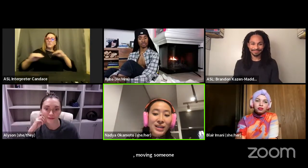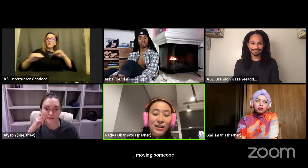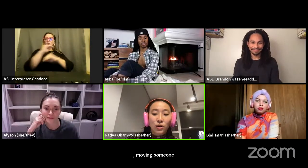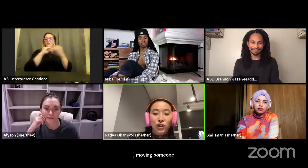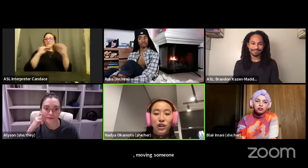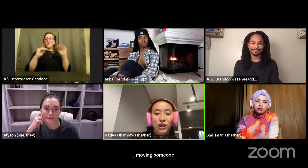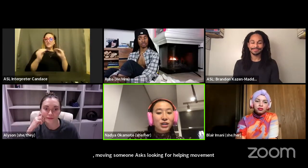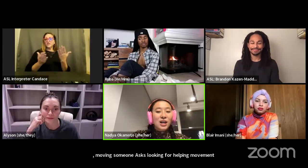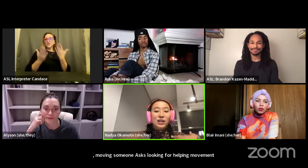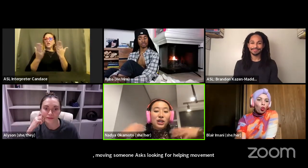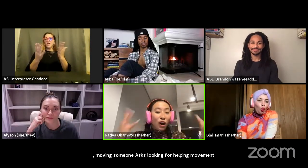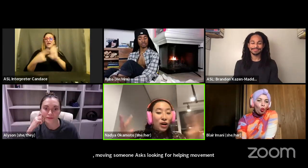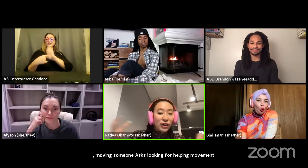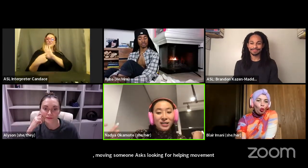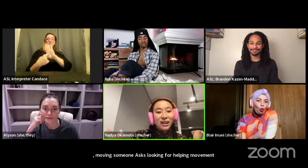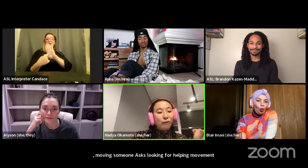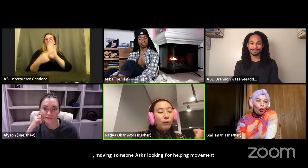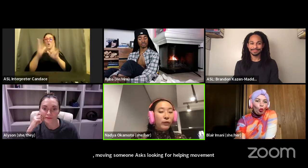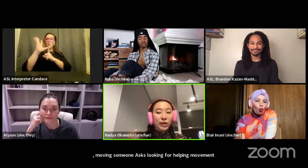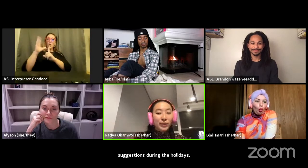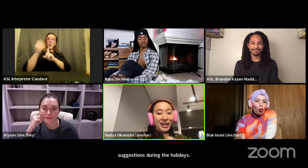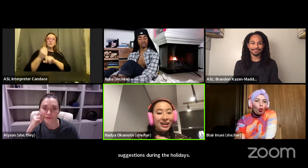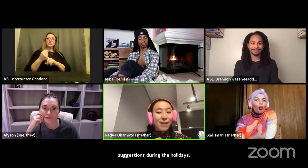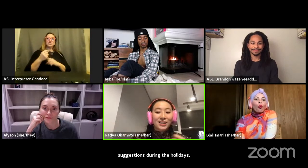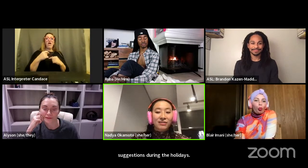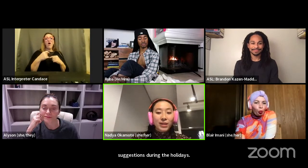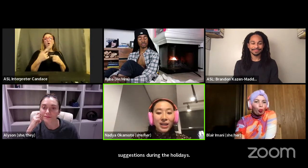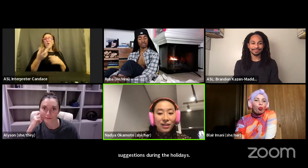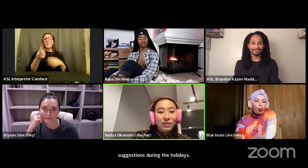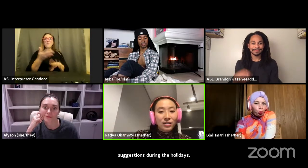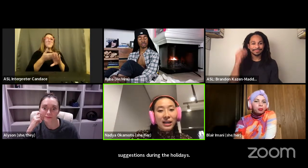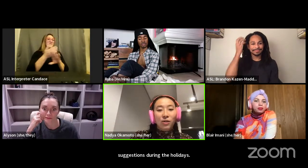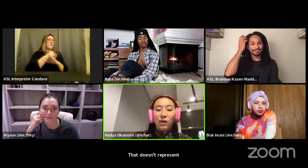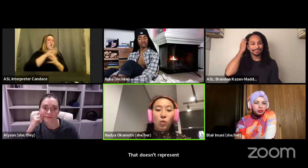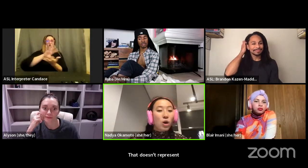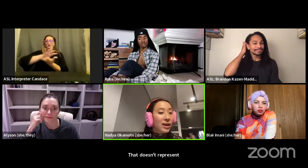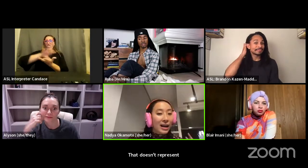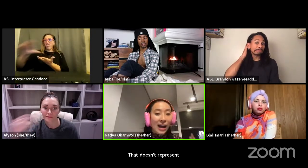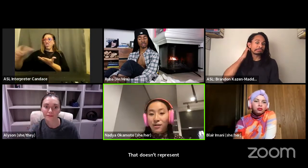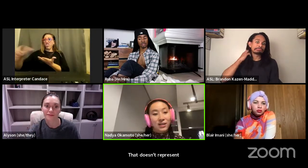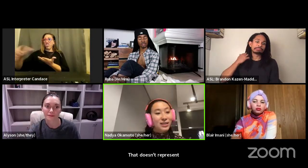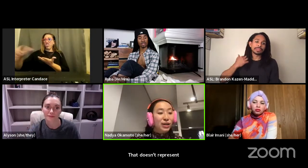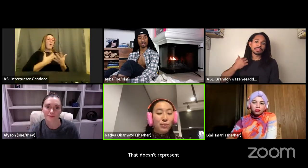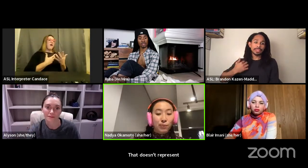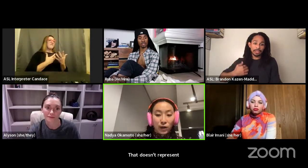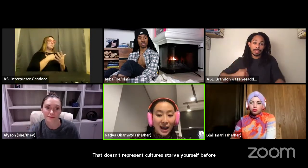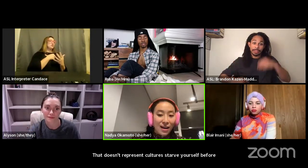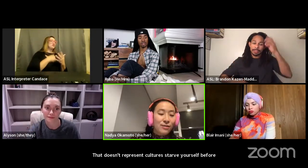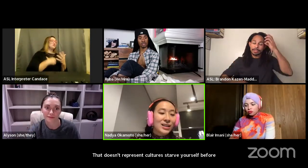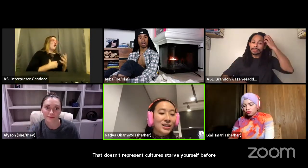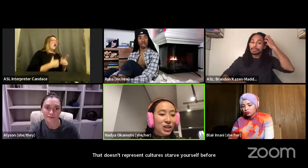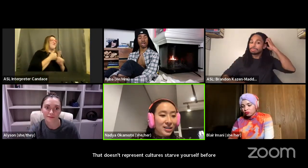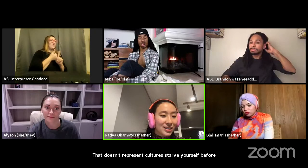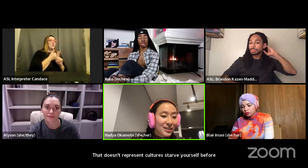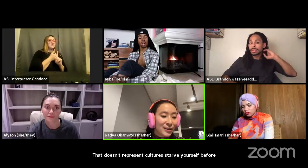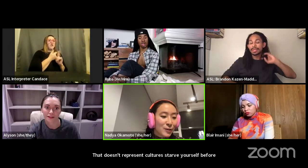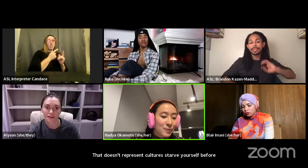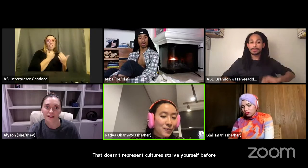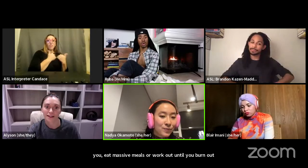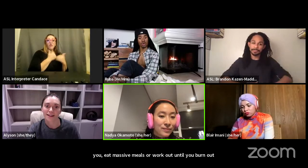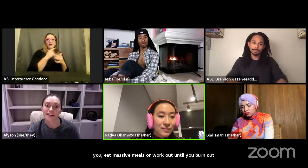doesn't represent cultures, starve yourself before you eat massive meals or work out until you burn out